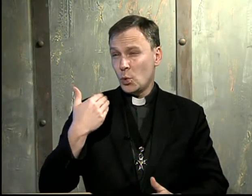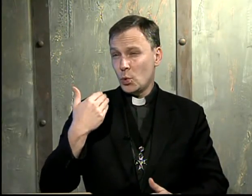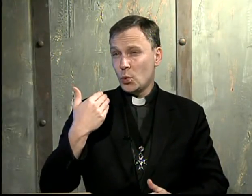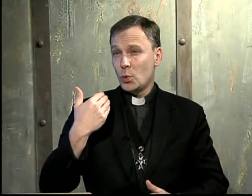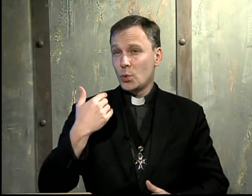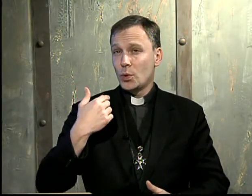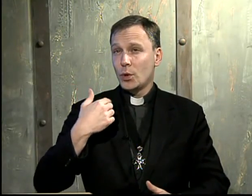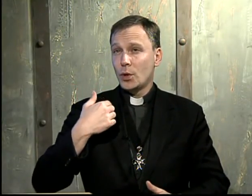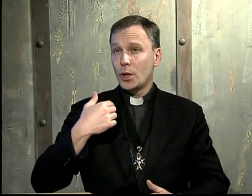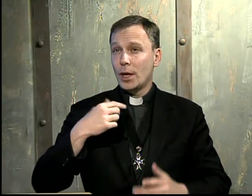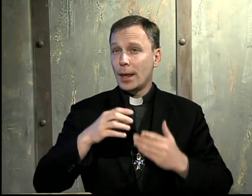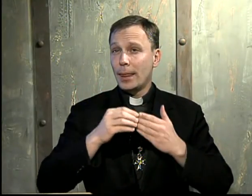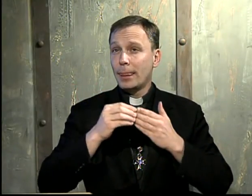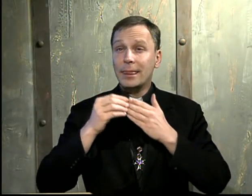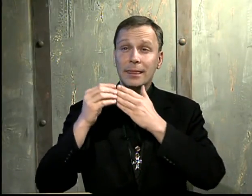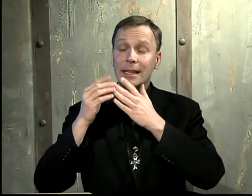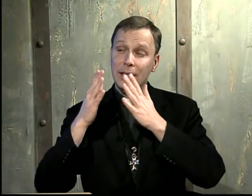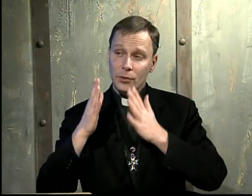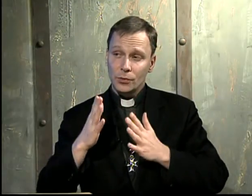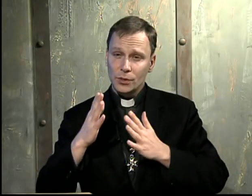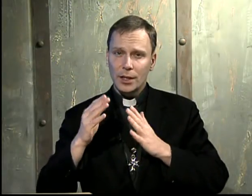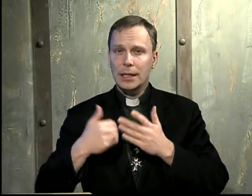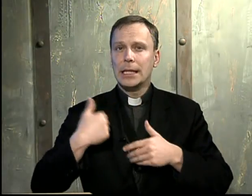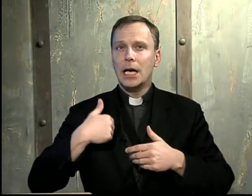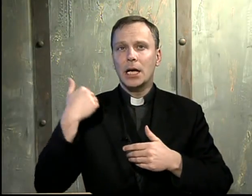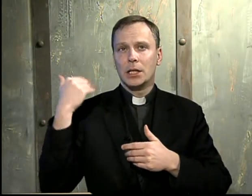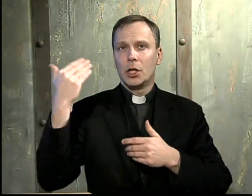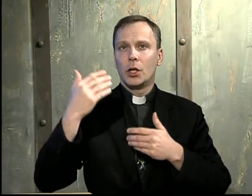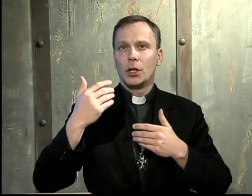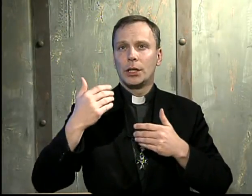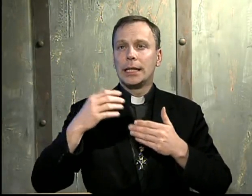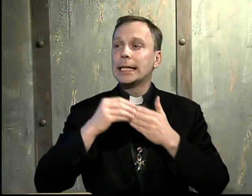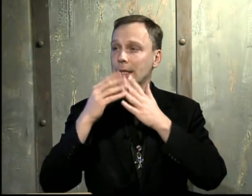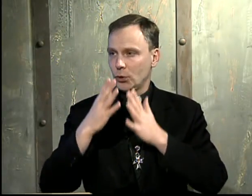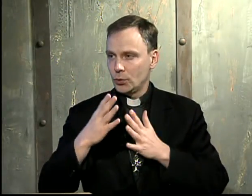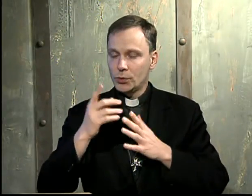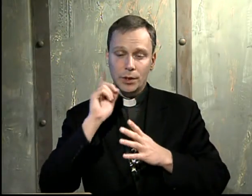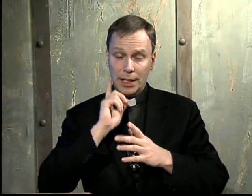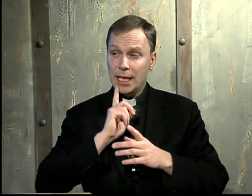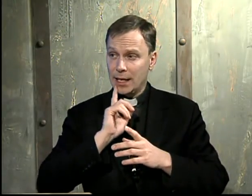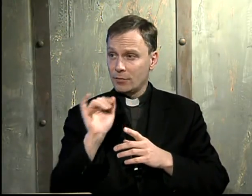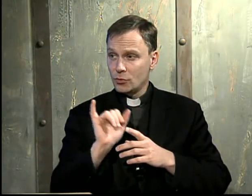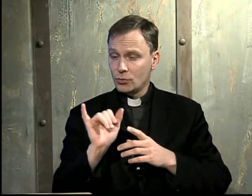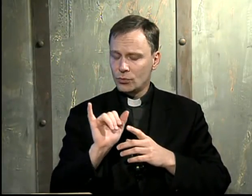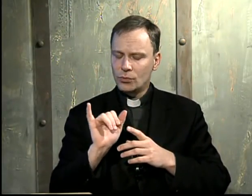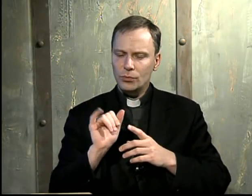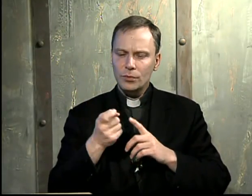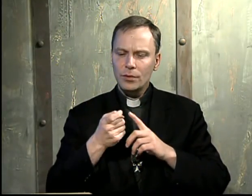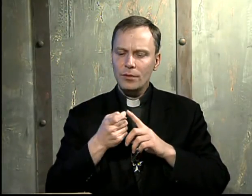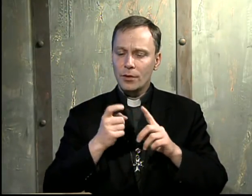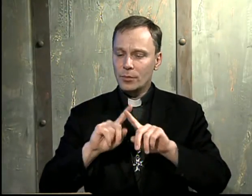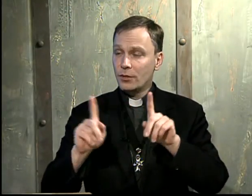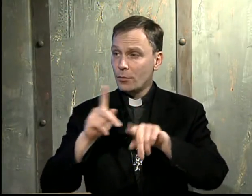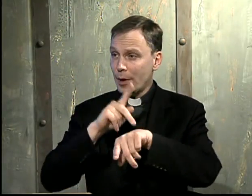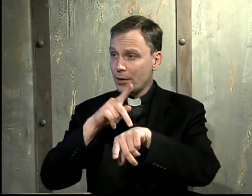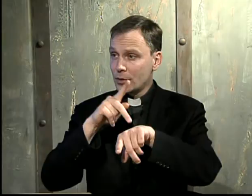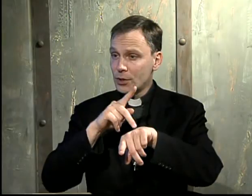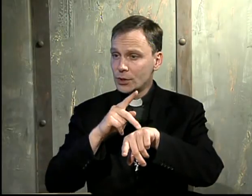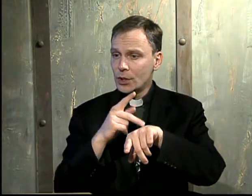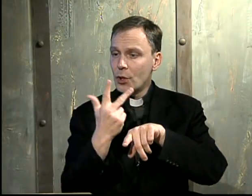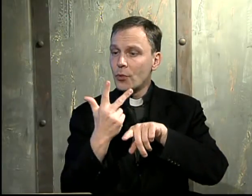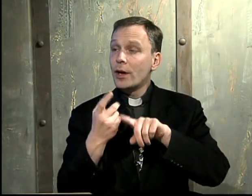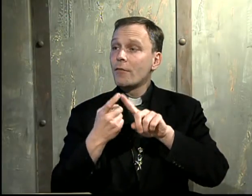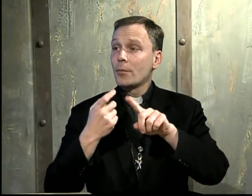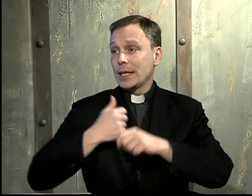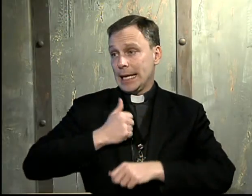excited. Some of the youth Also included in our group are young adult